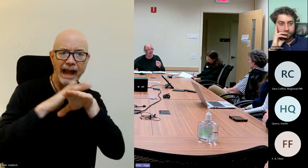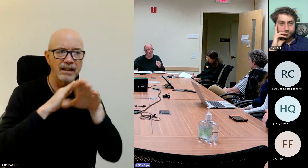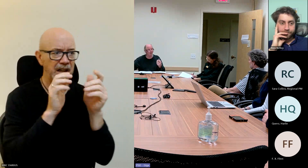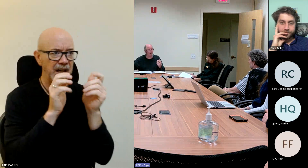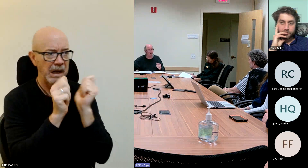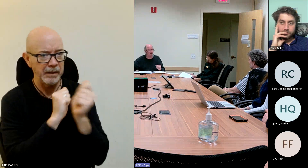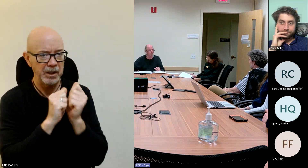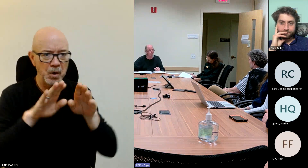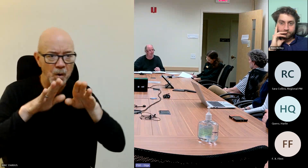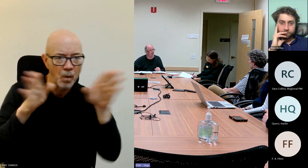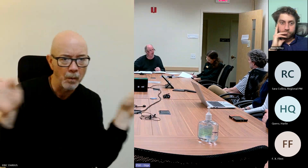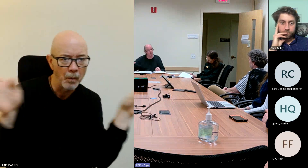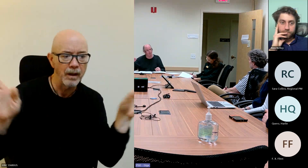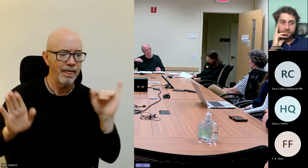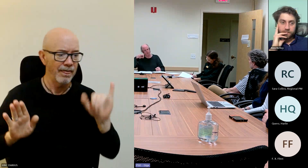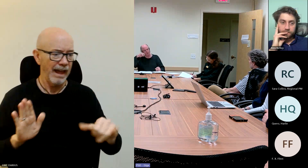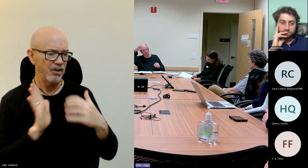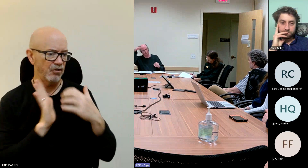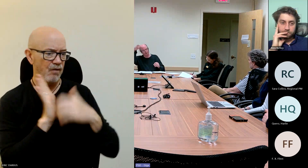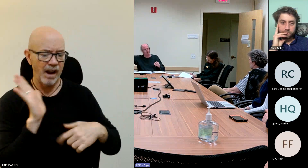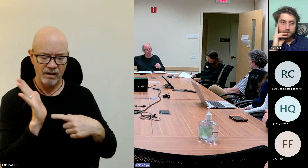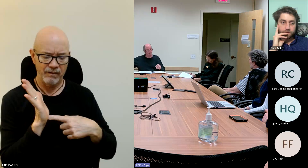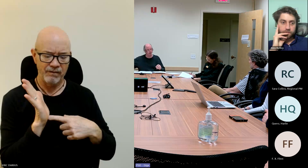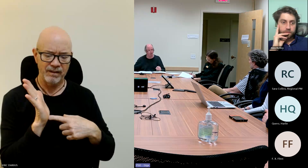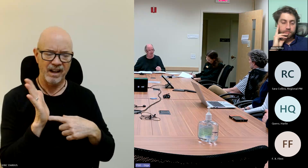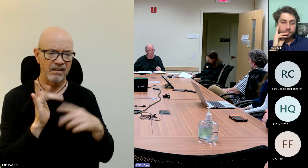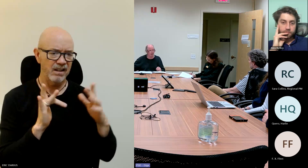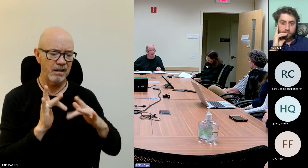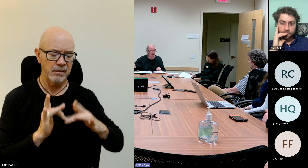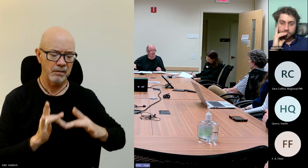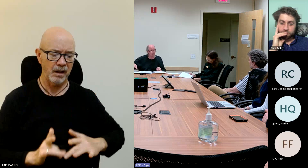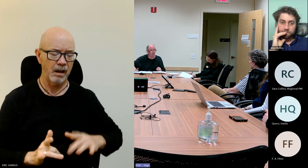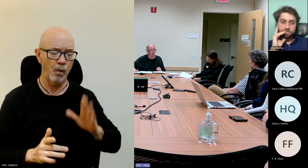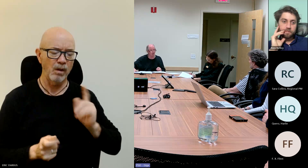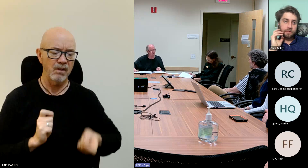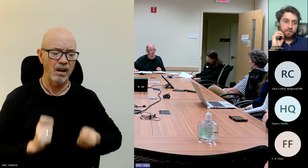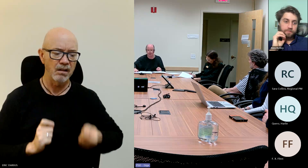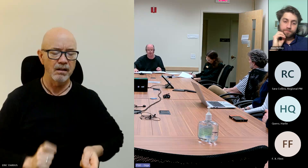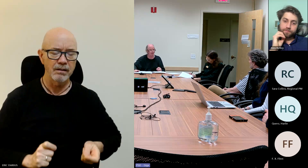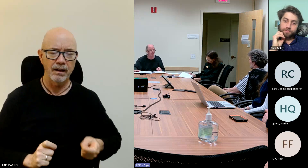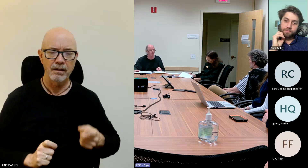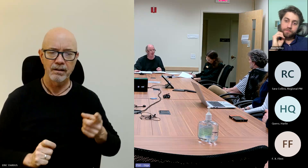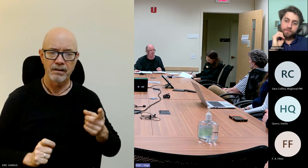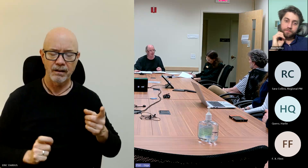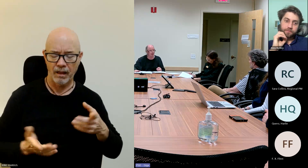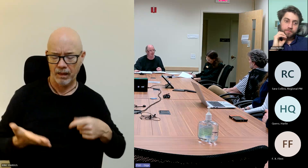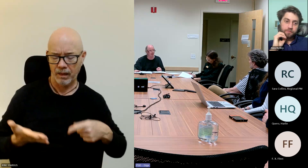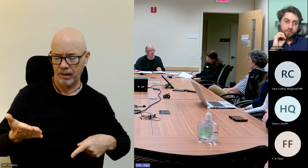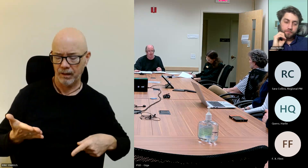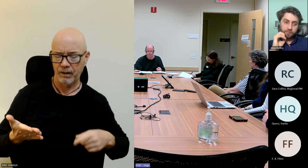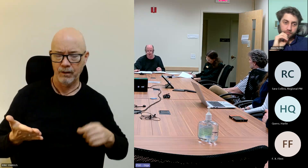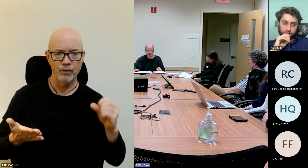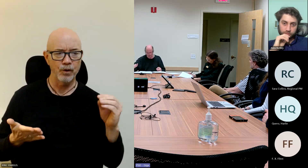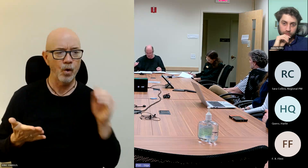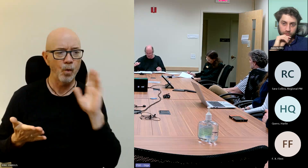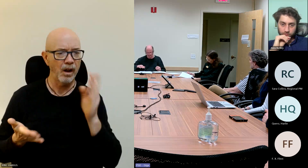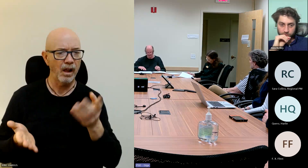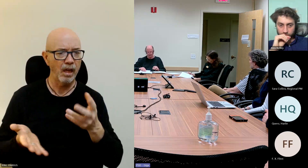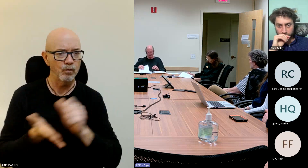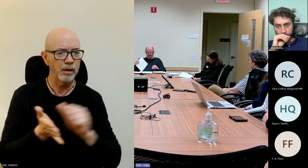attempts to end around them and says, oh, well, we'll change those. We'll get somebody to change those for us so that we don't have to have competition. But